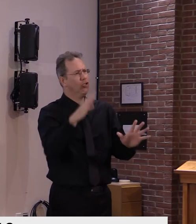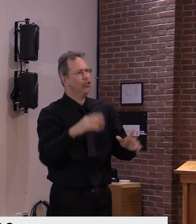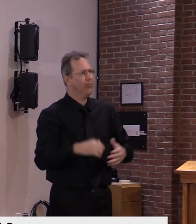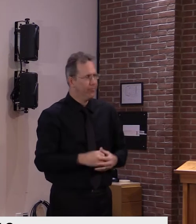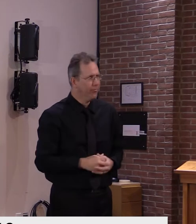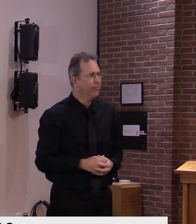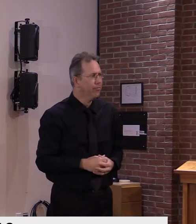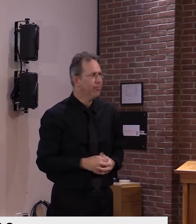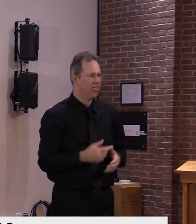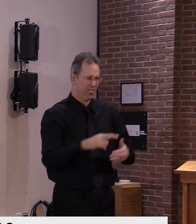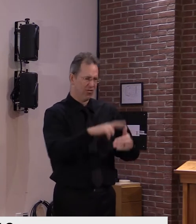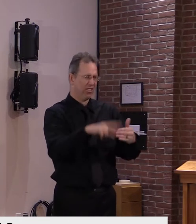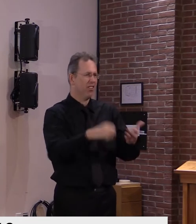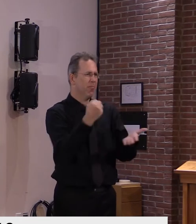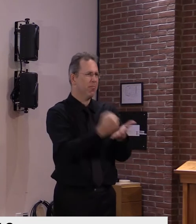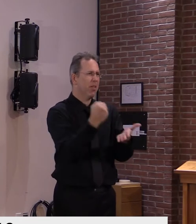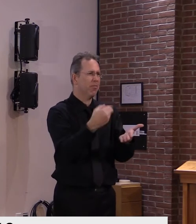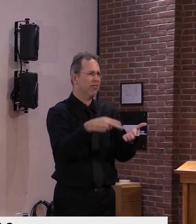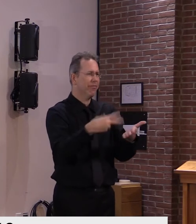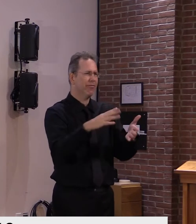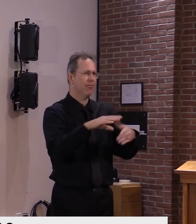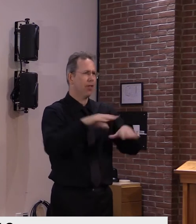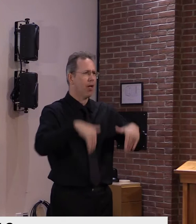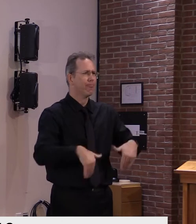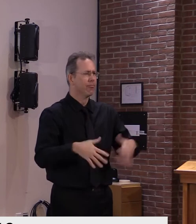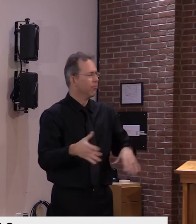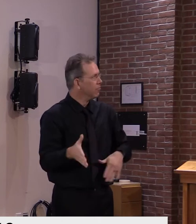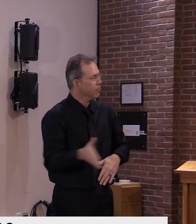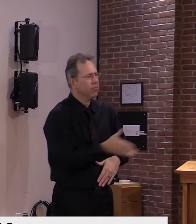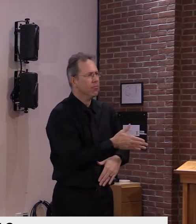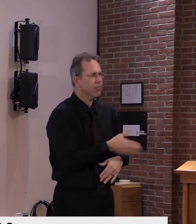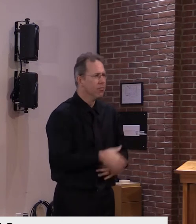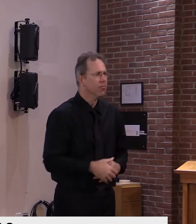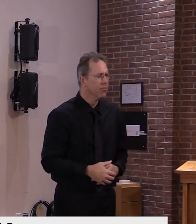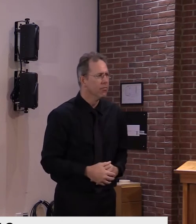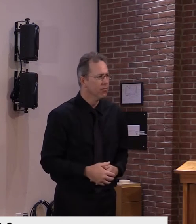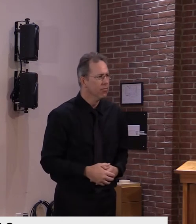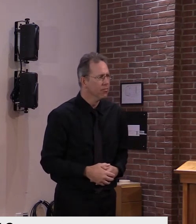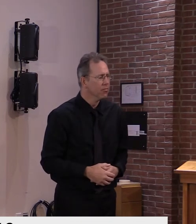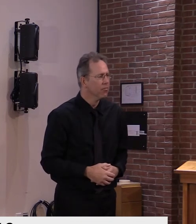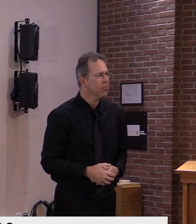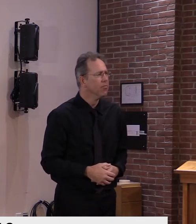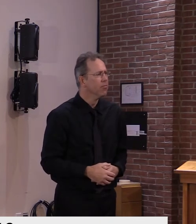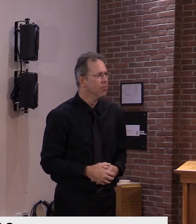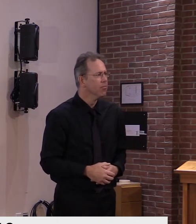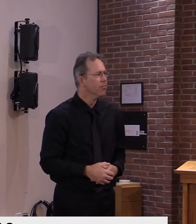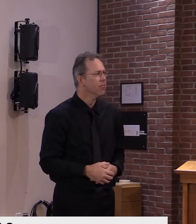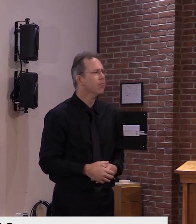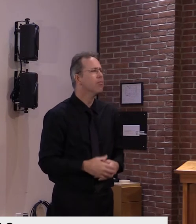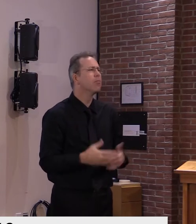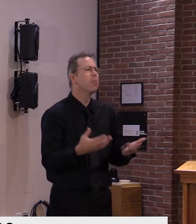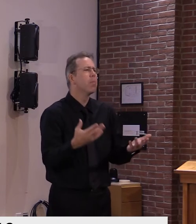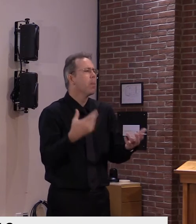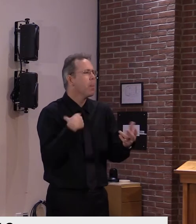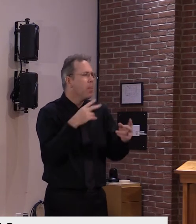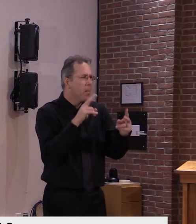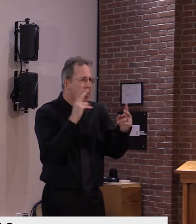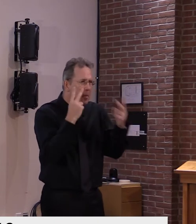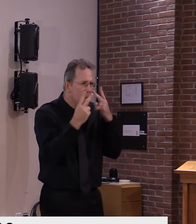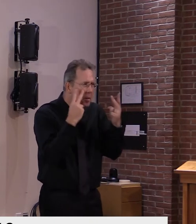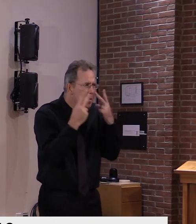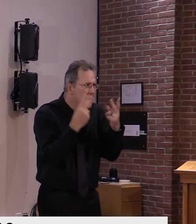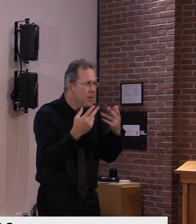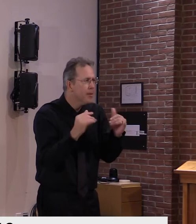who come to that conclusion, the better off we'll be, and we're seeing them every single day, and we're seeing other